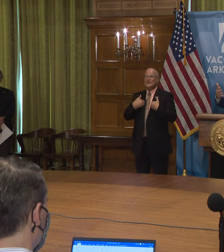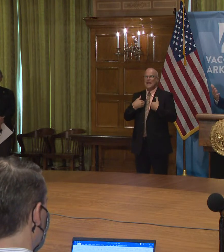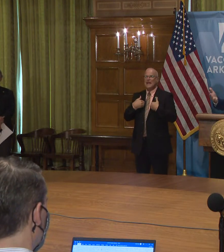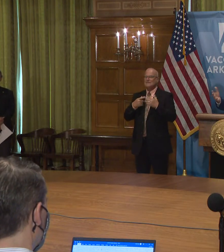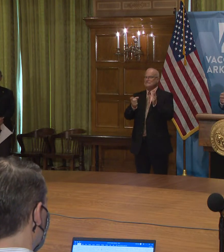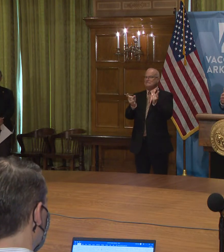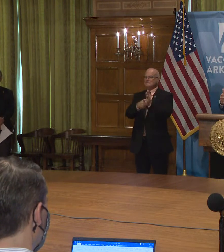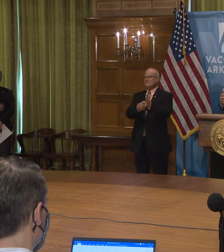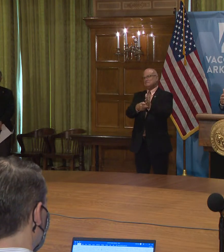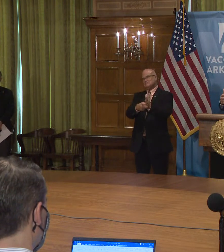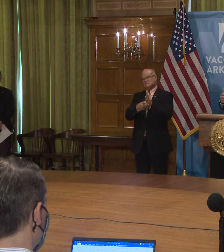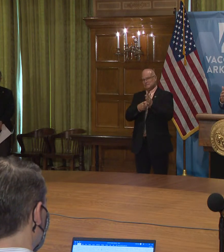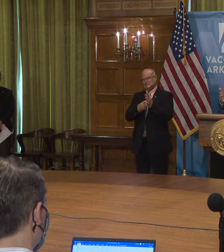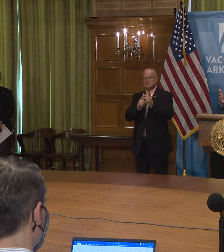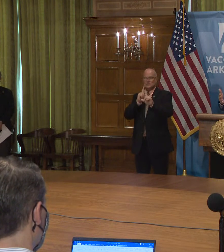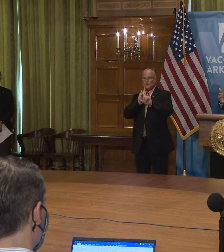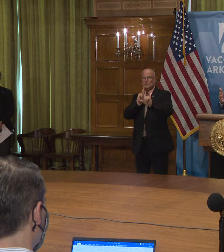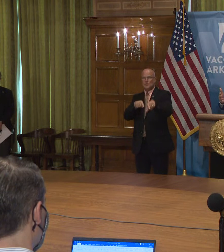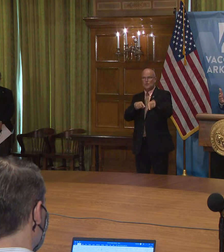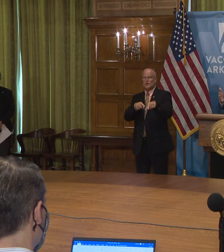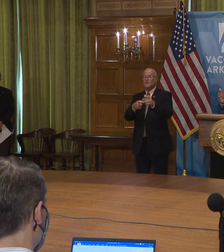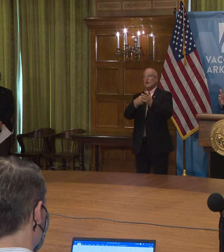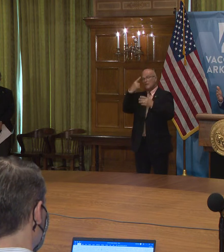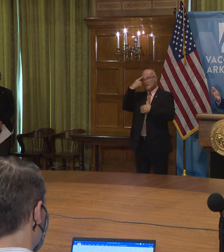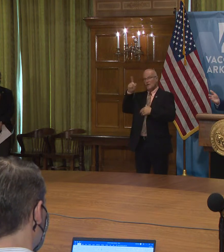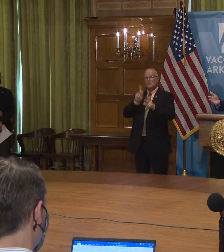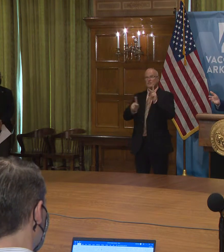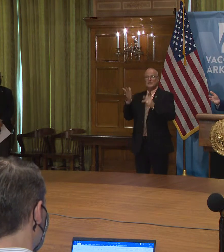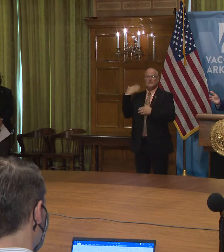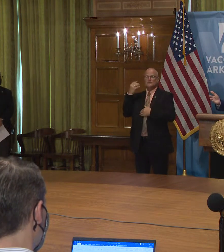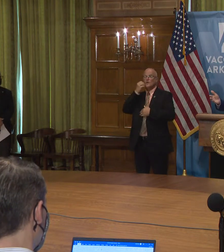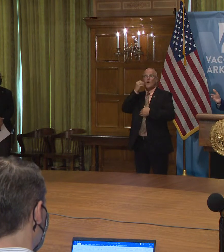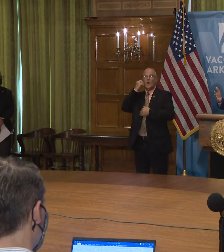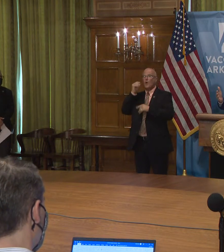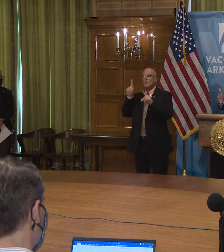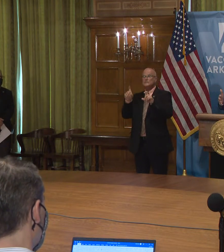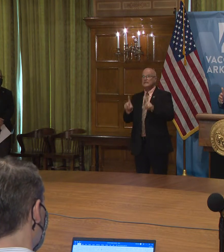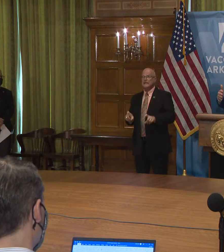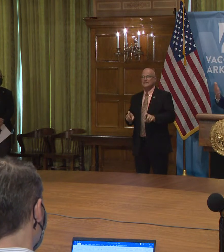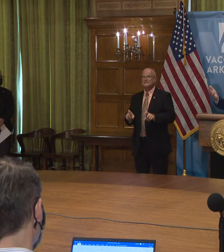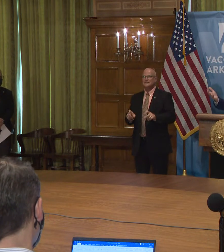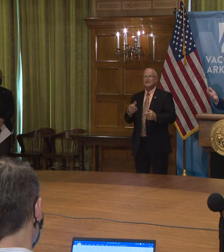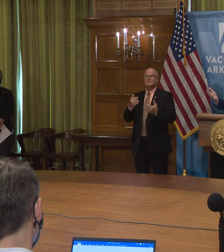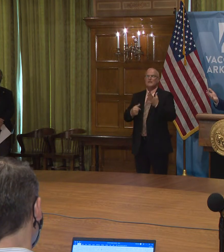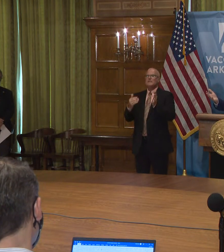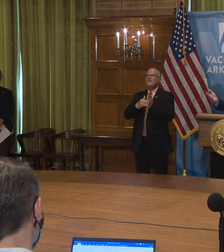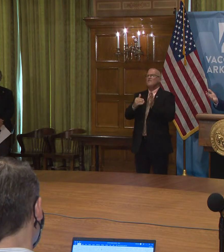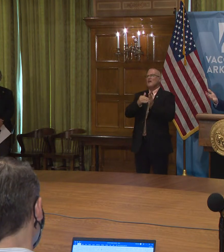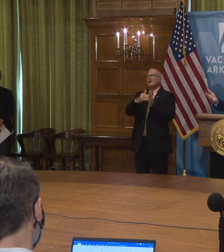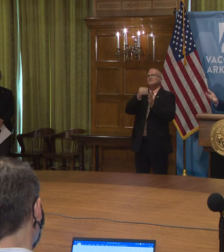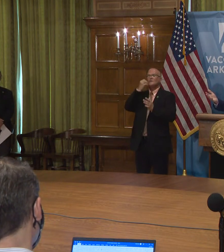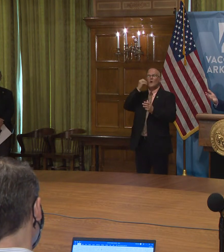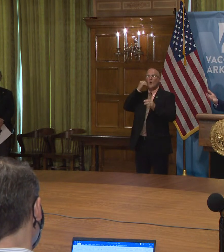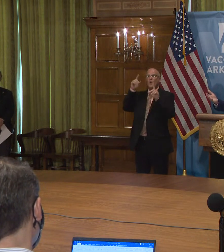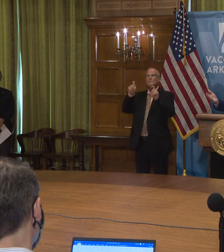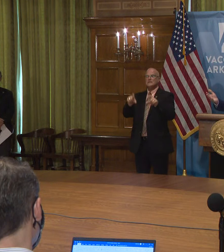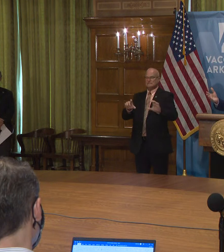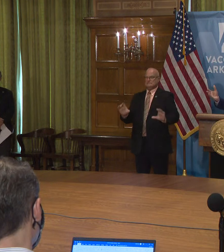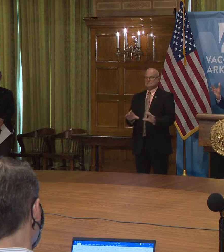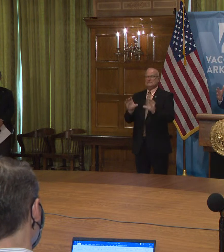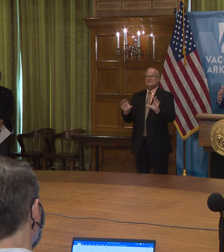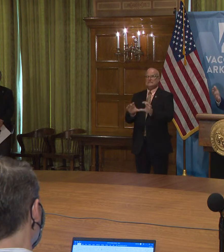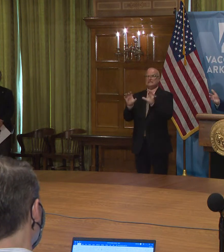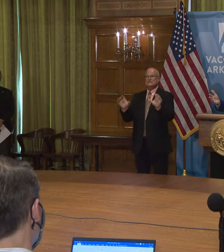a mandatory reporting requirement for those that use home tests. And so there could be thousands of home tests that are being